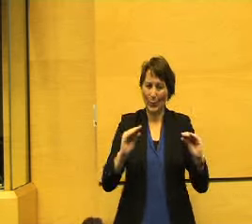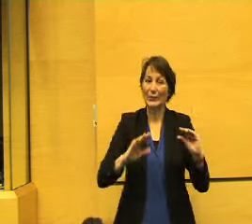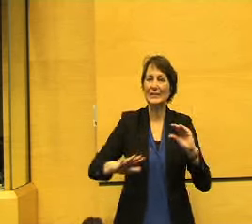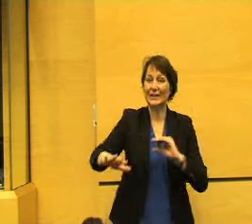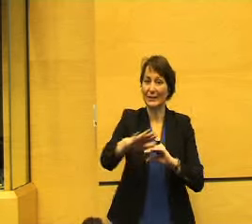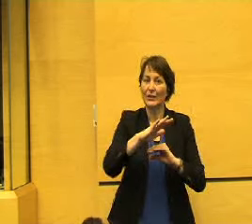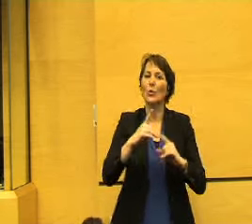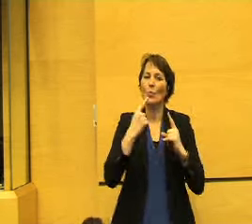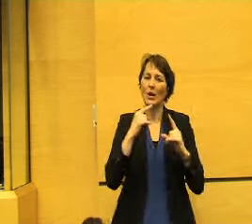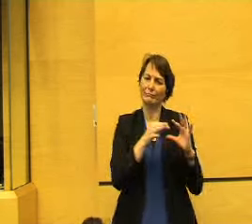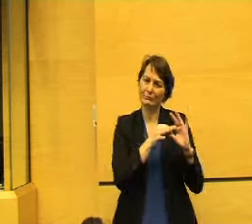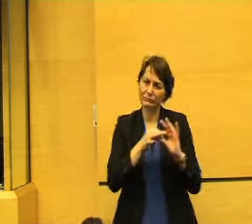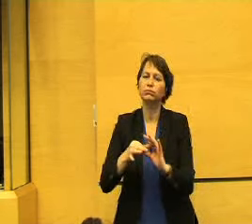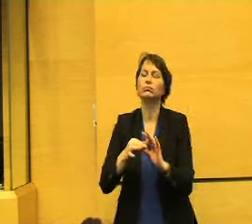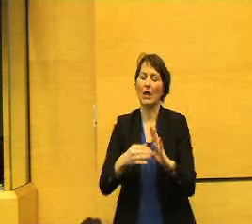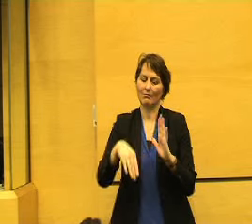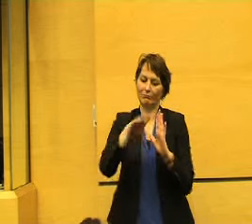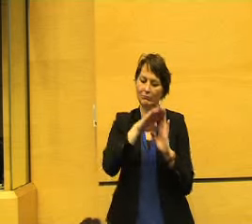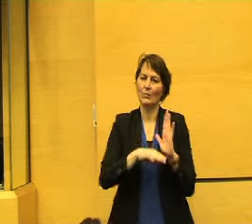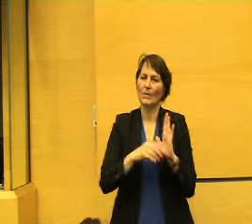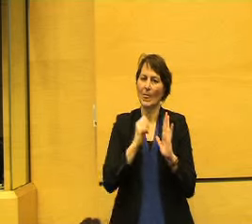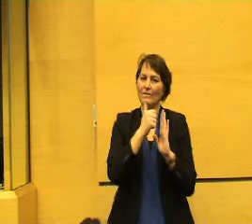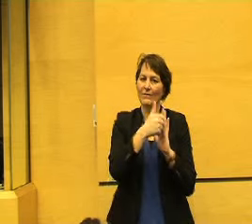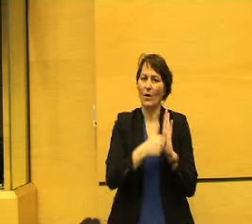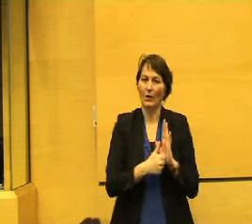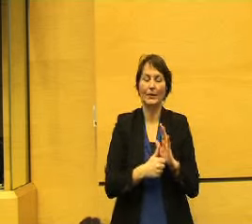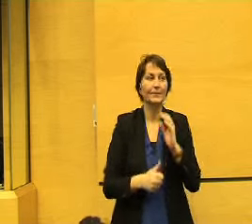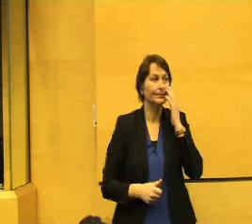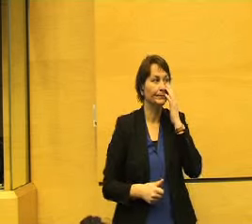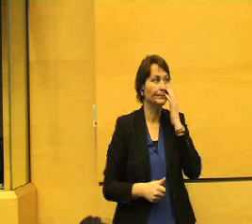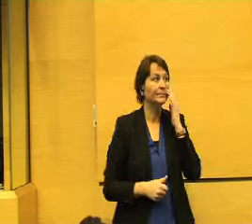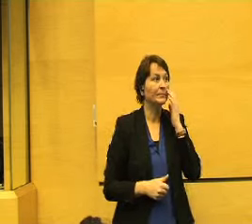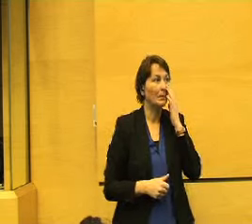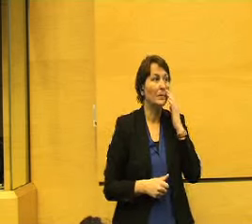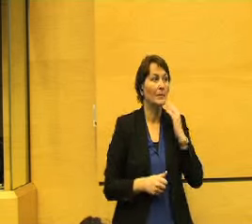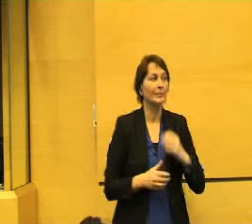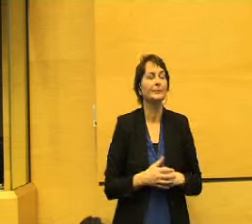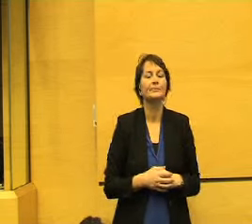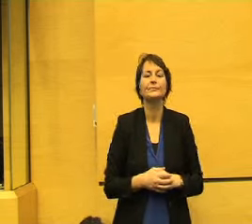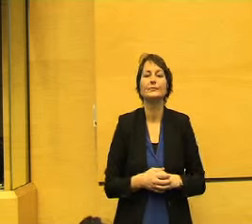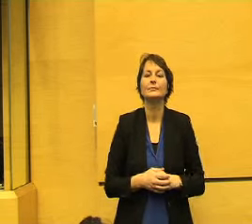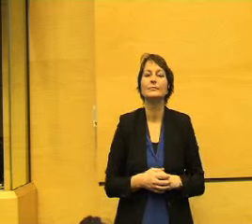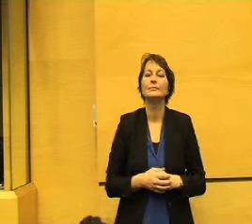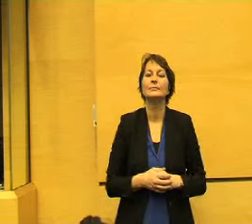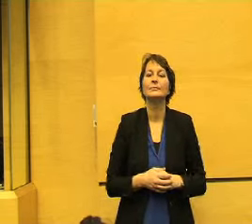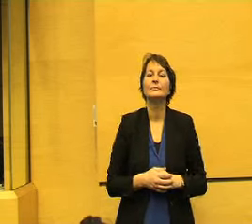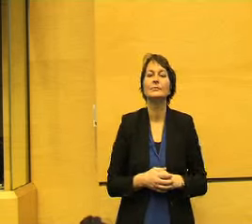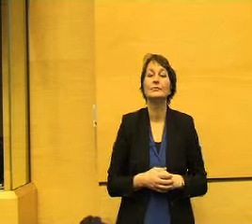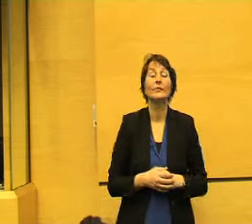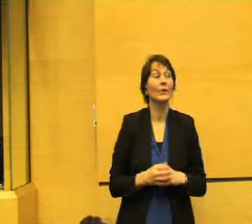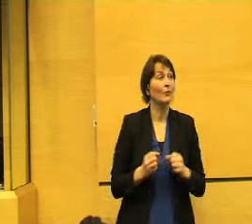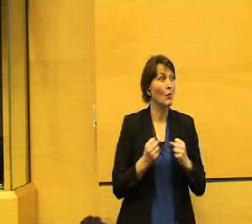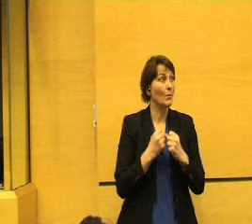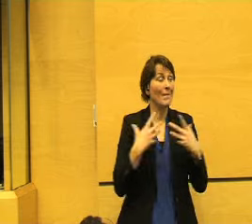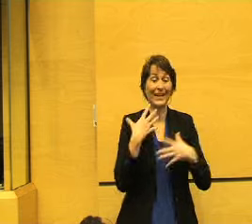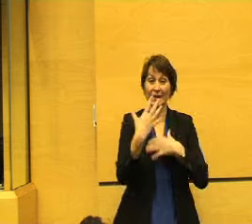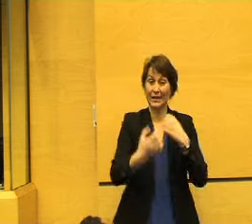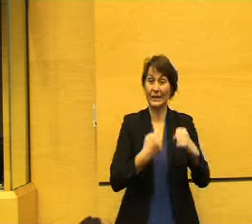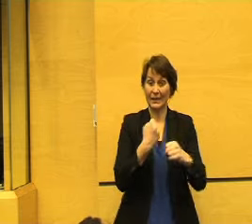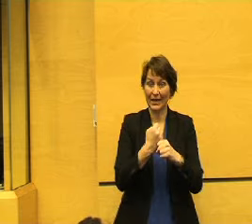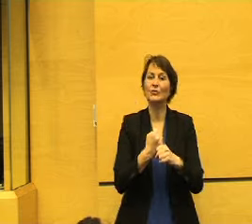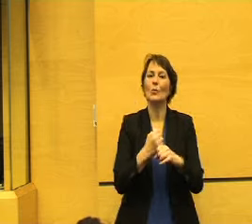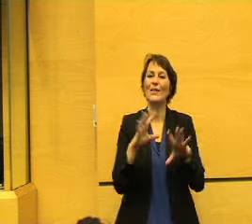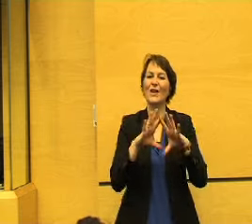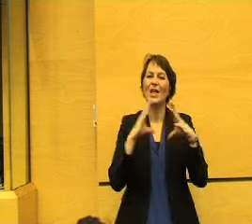CBR matrix. In 2015 to 2016, we conduct the Family Care Team projects,